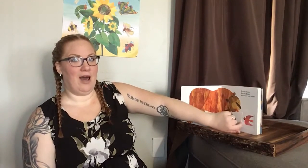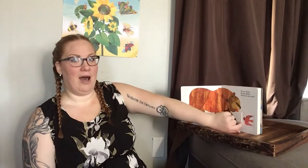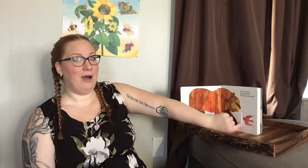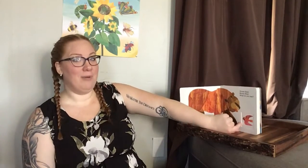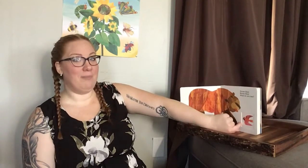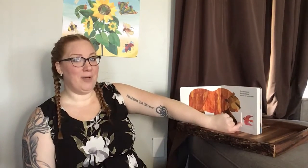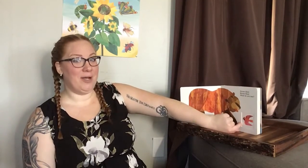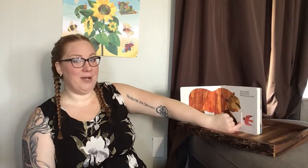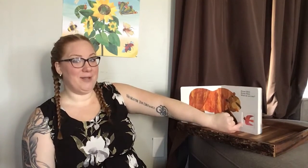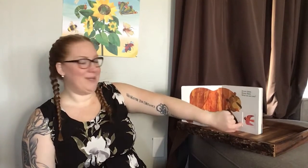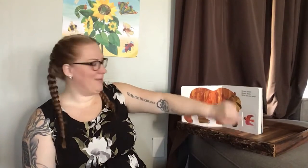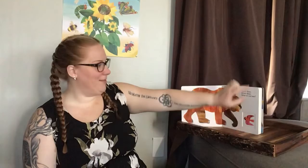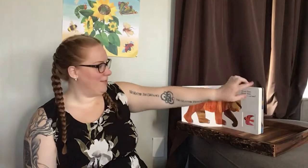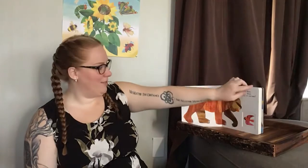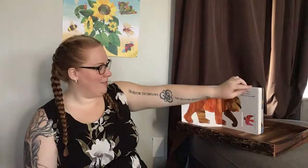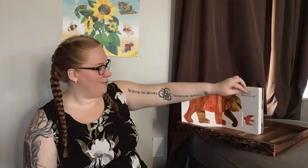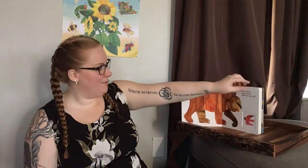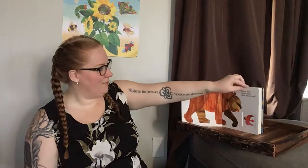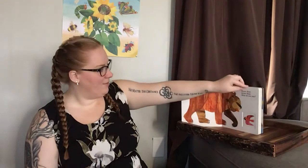A red bird!